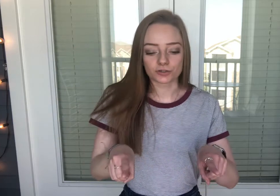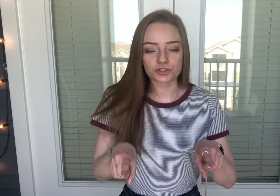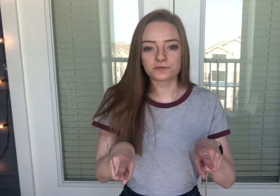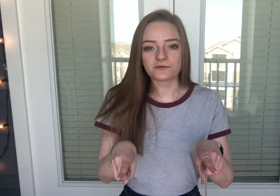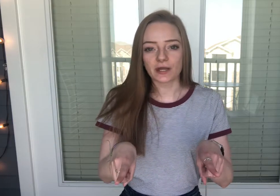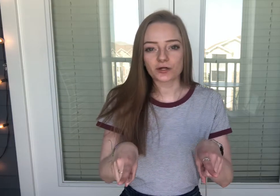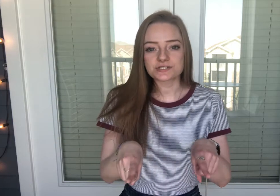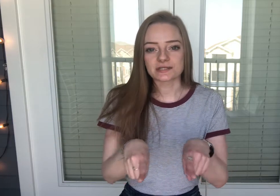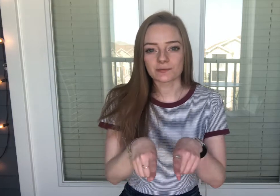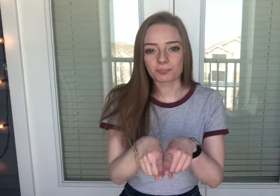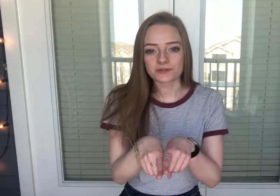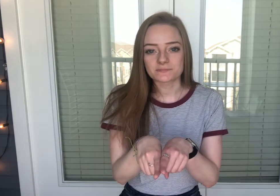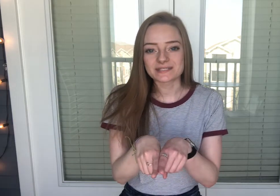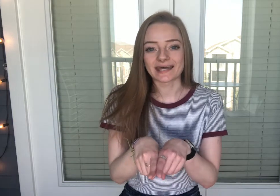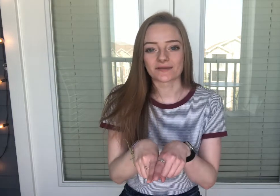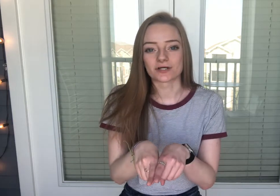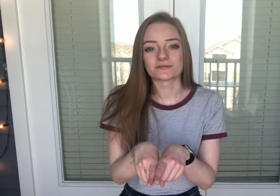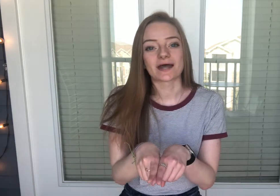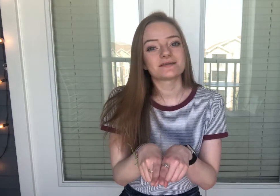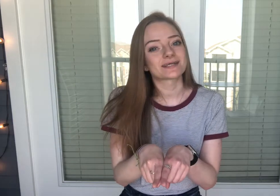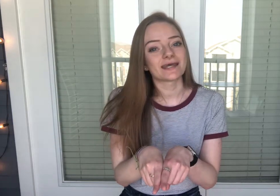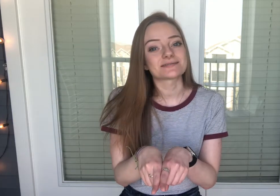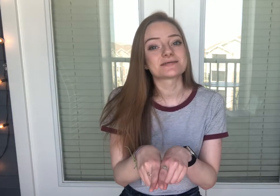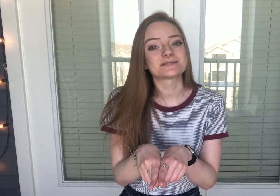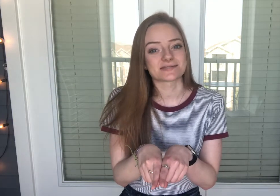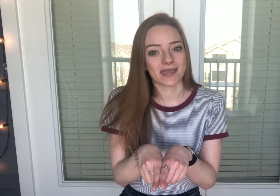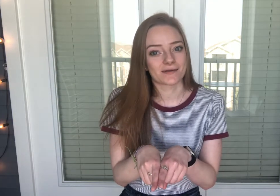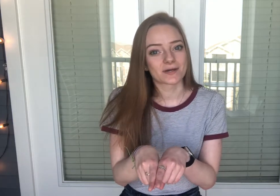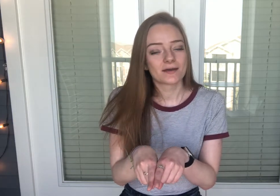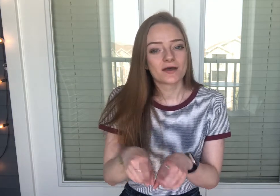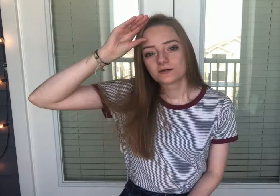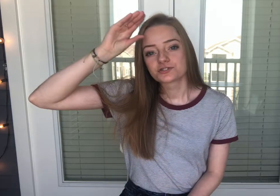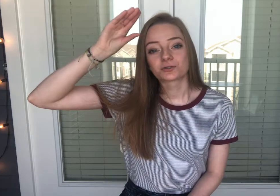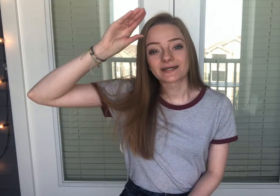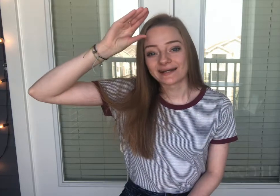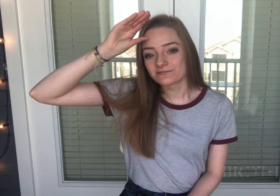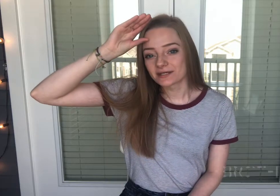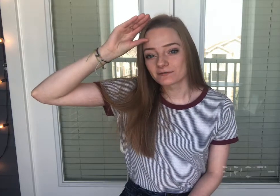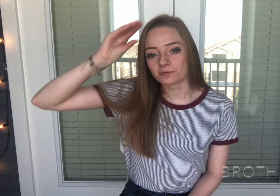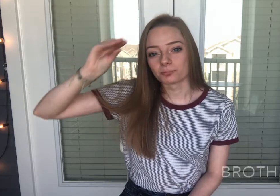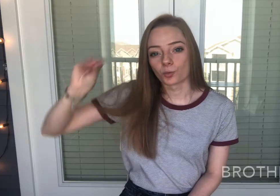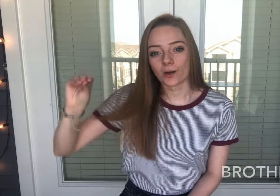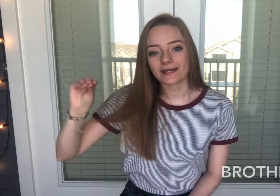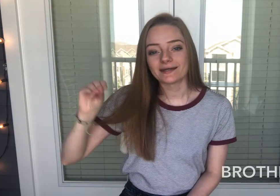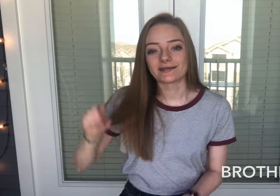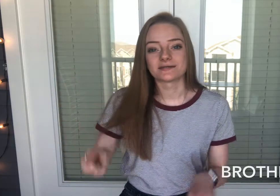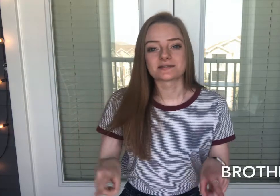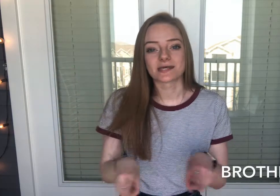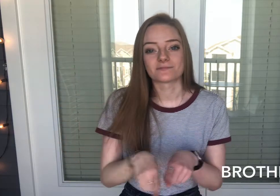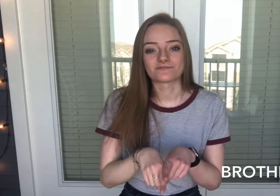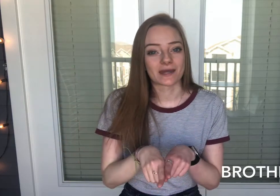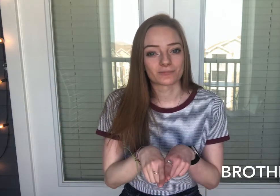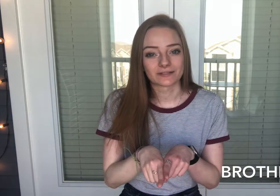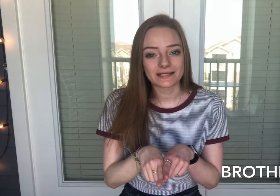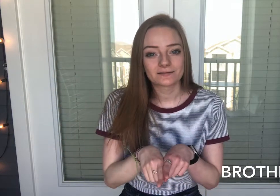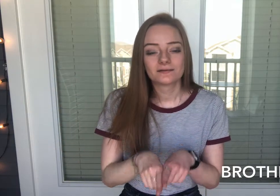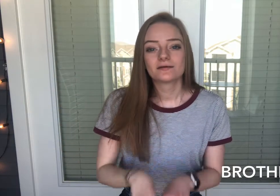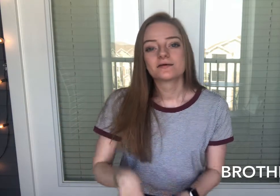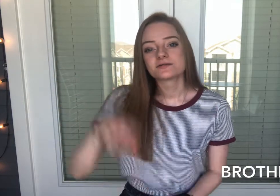two fingers and then put them together. That indicates same. So you can kind of think of a boy in the same family. So